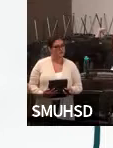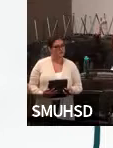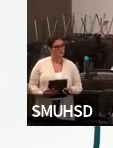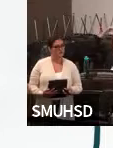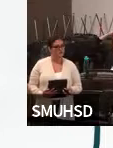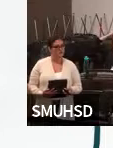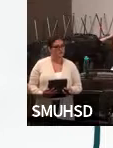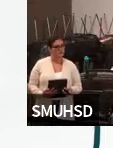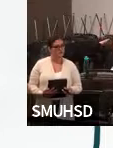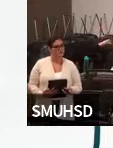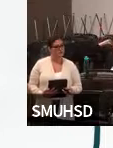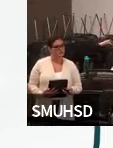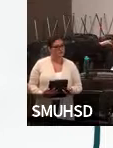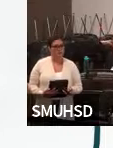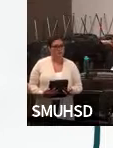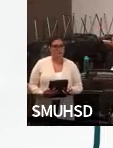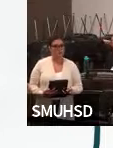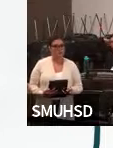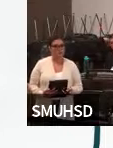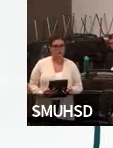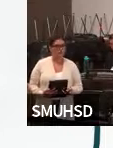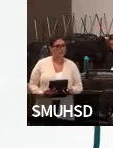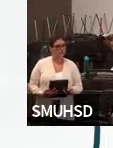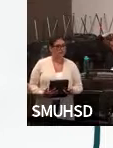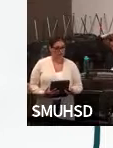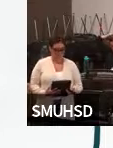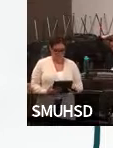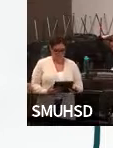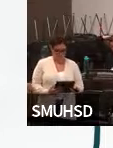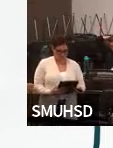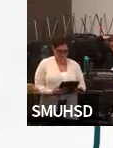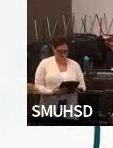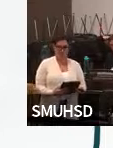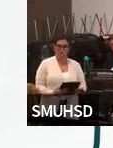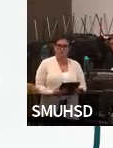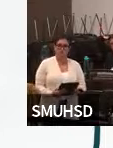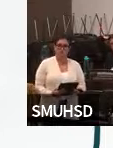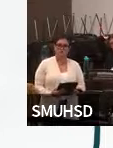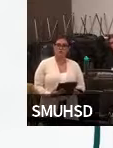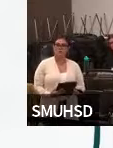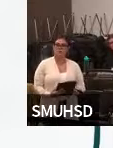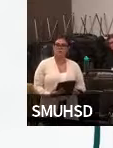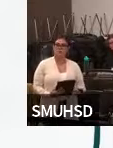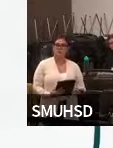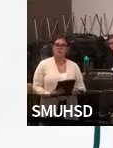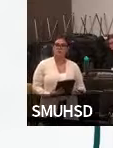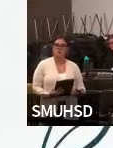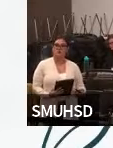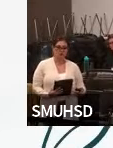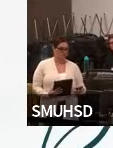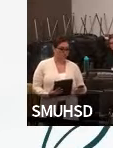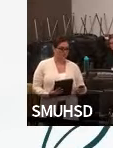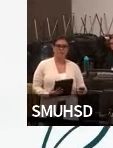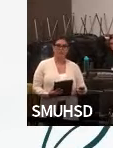really just taking the time to reconnect with those families. Thank you for your time. Next.